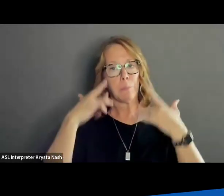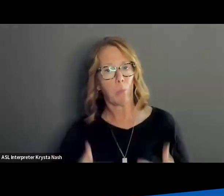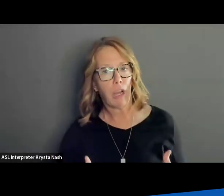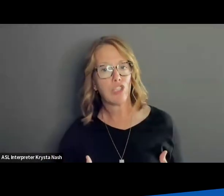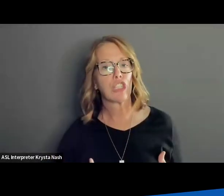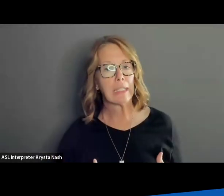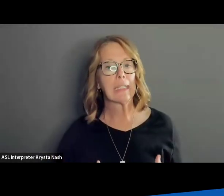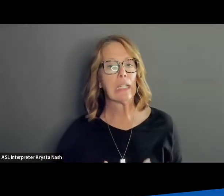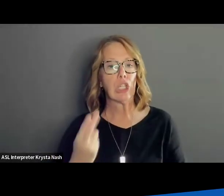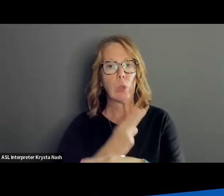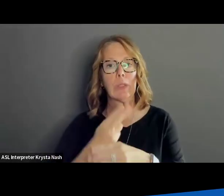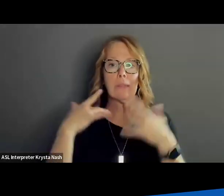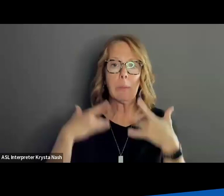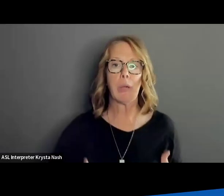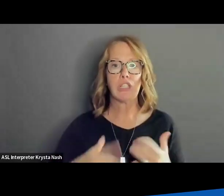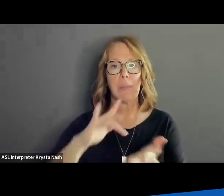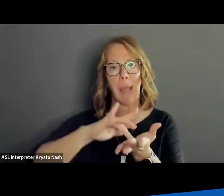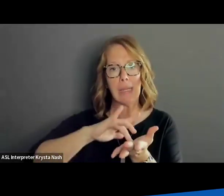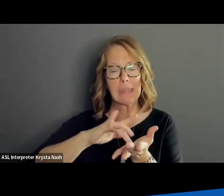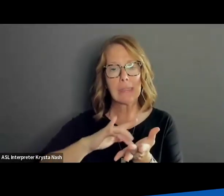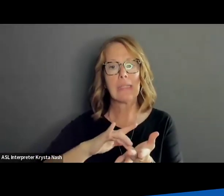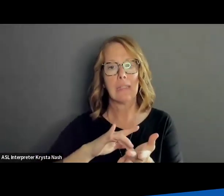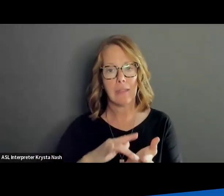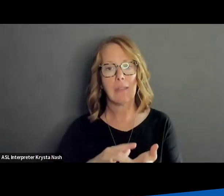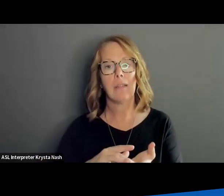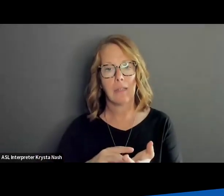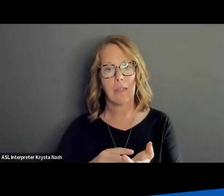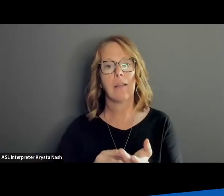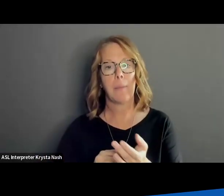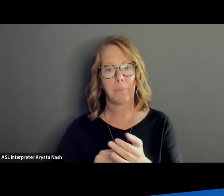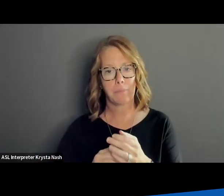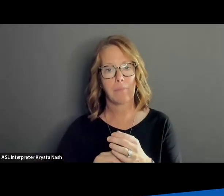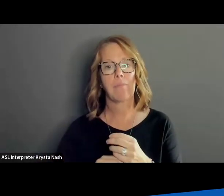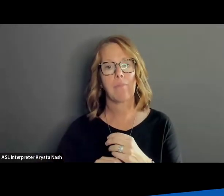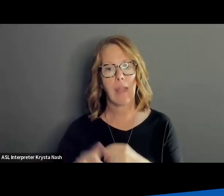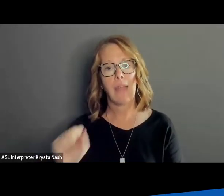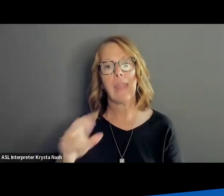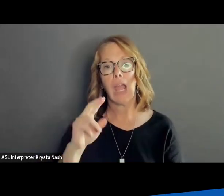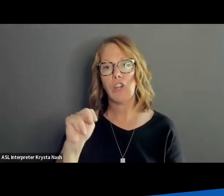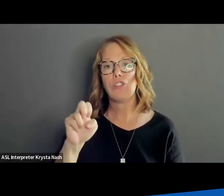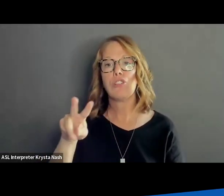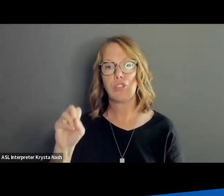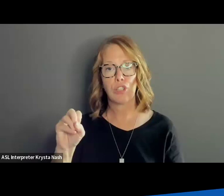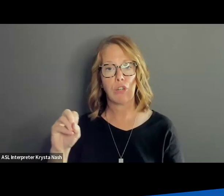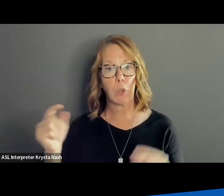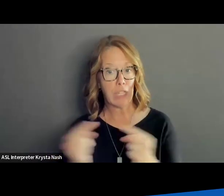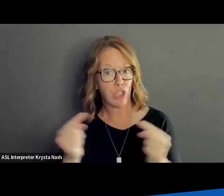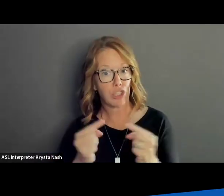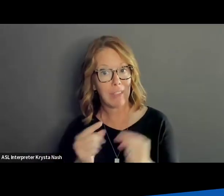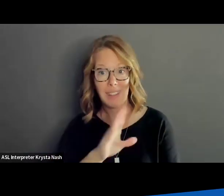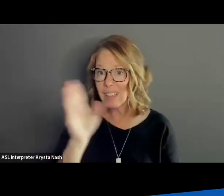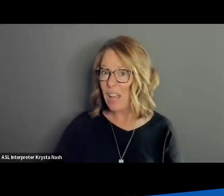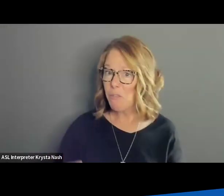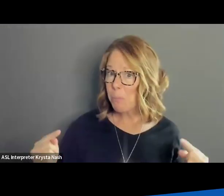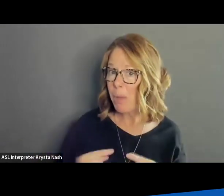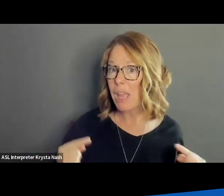and were on depressive medication, antidepressants, and then they got a neurological injury. They never had pain with